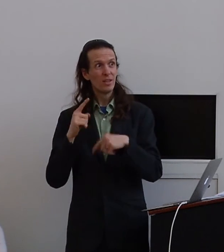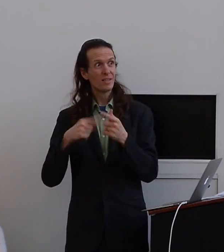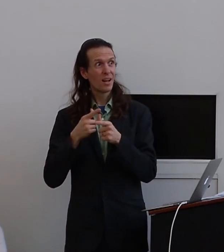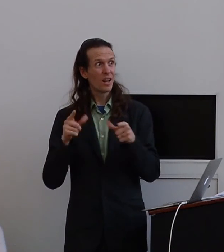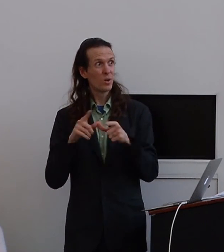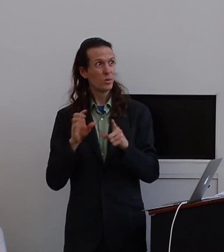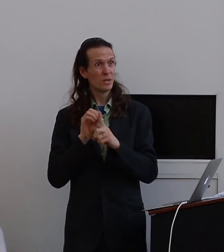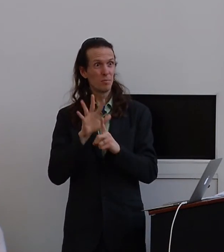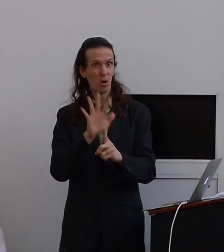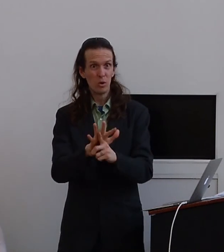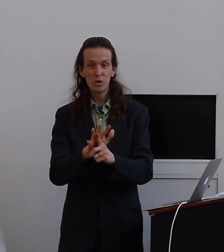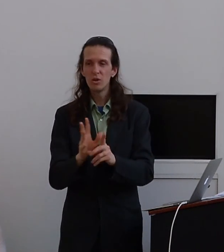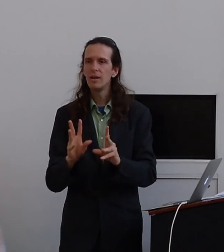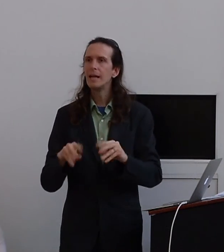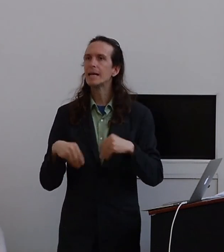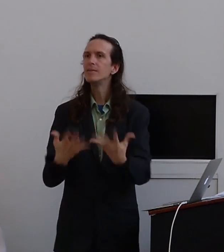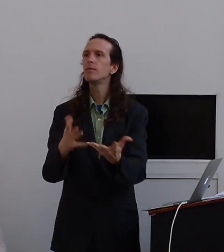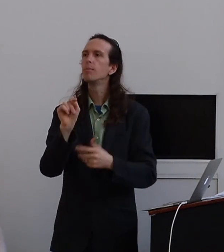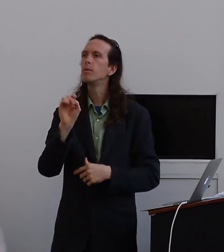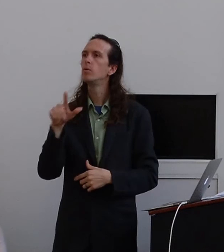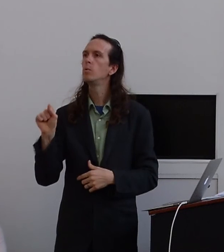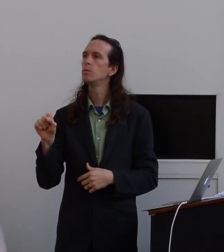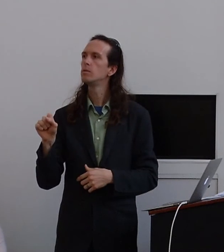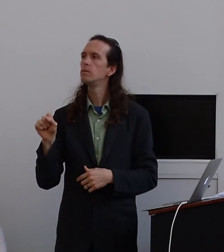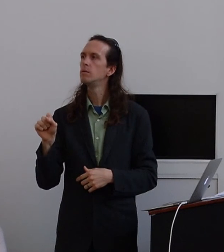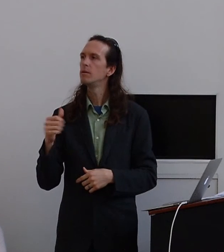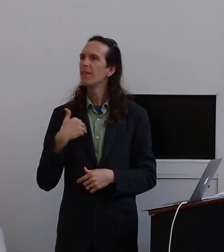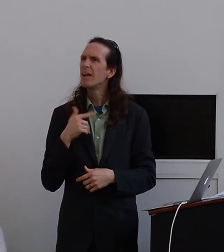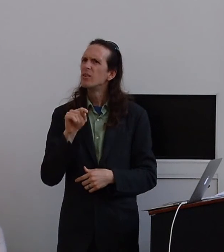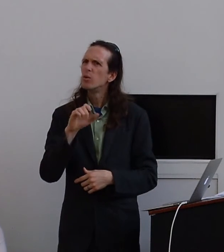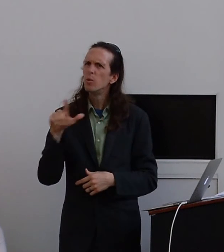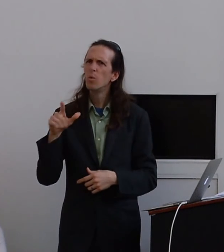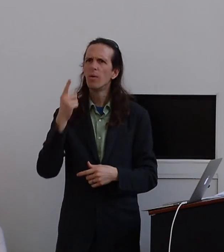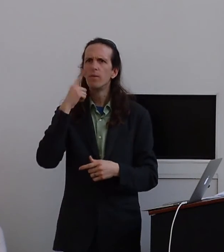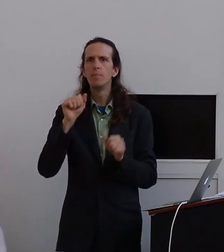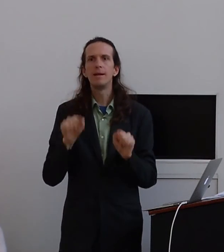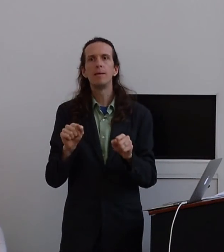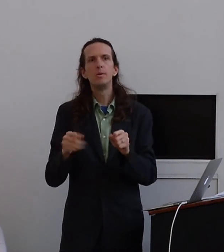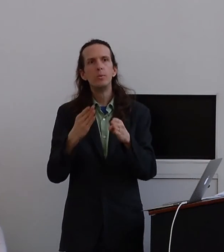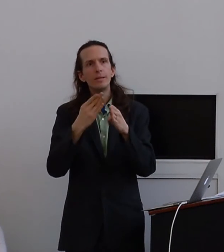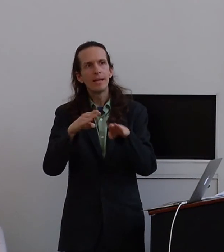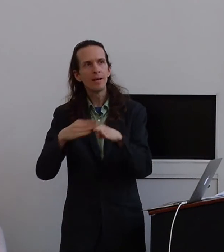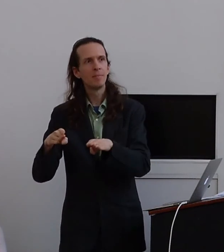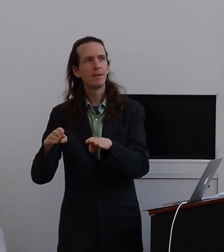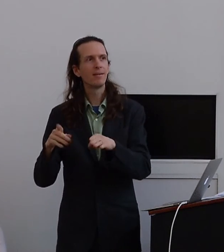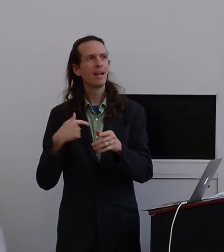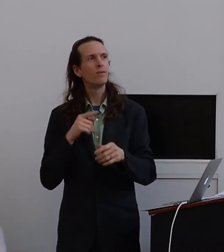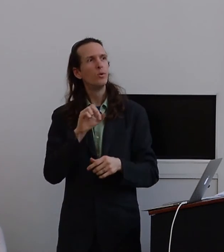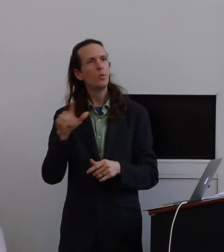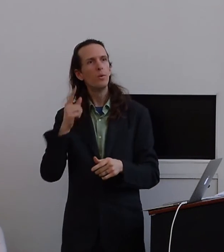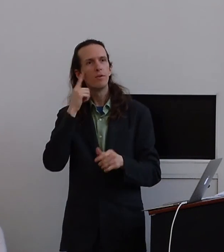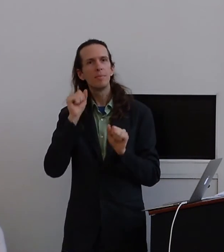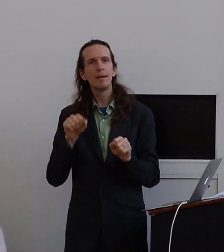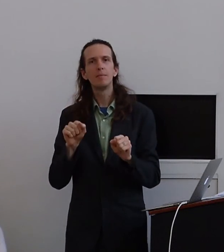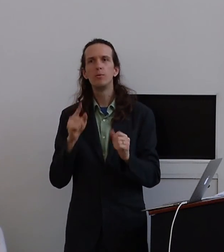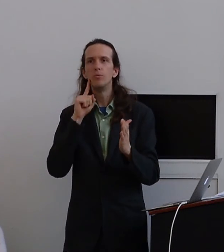children receive early sign language exposure, they are given tools that allow them to segment language input